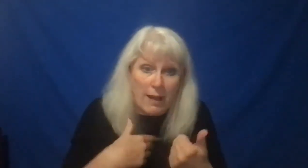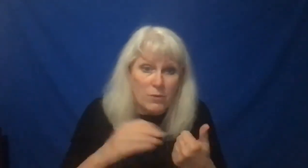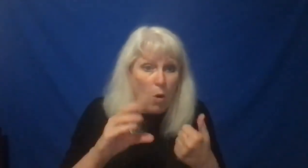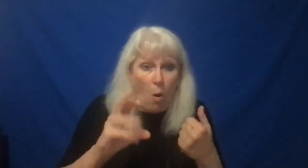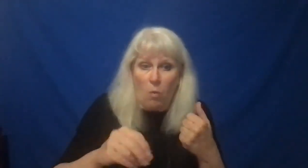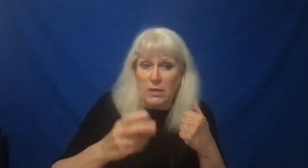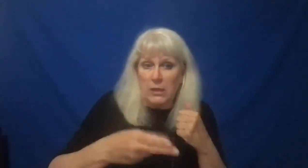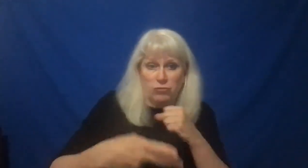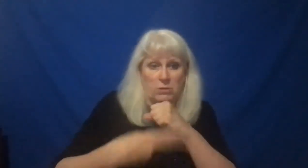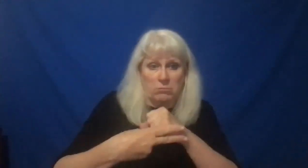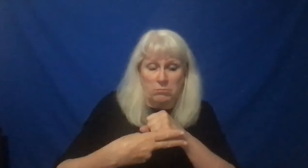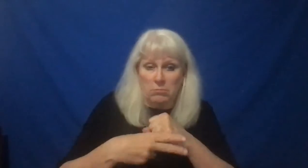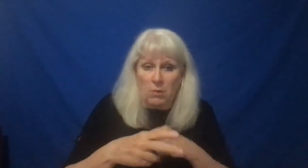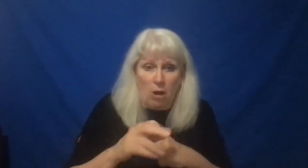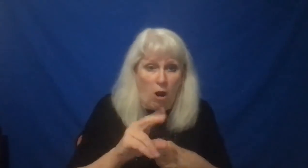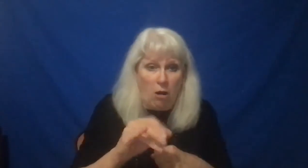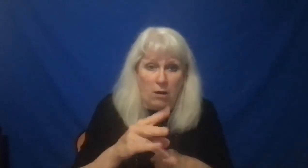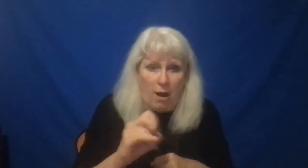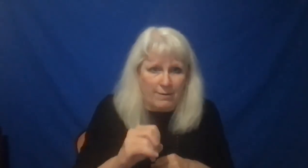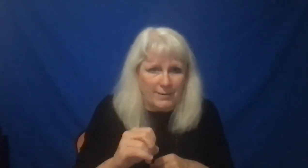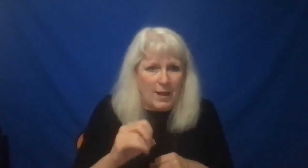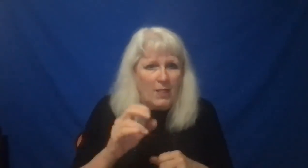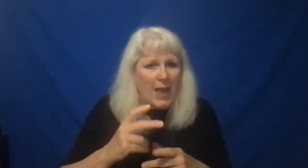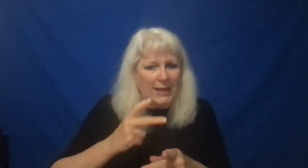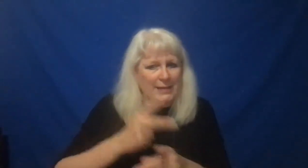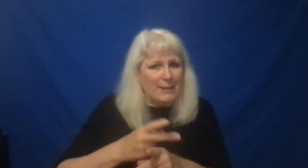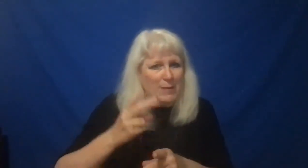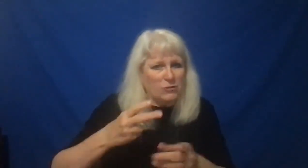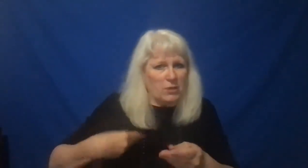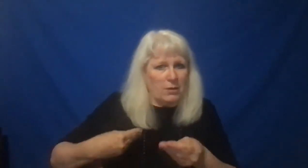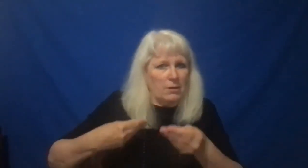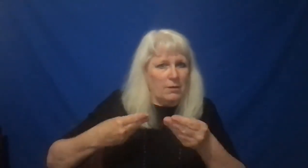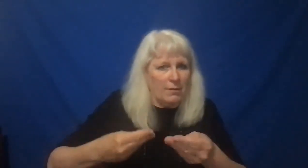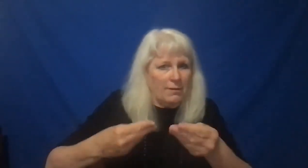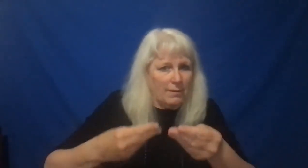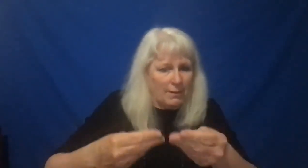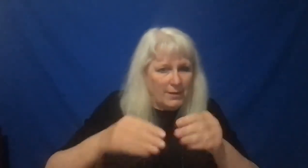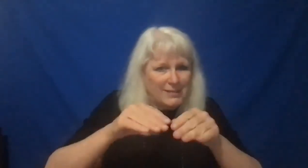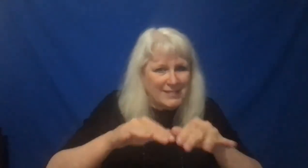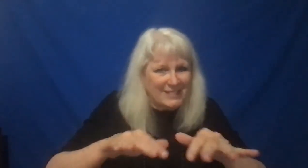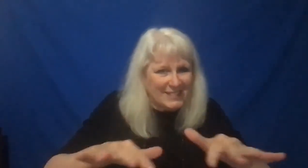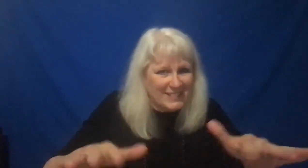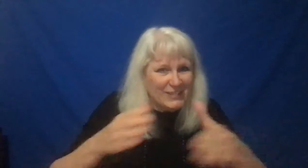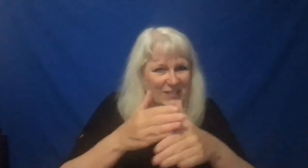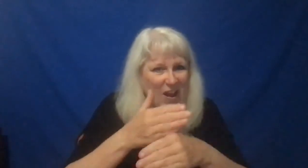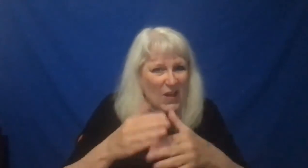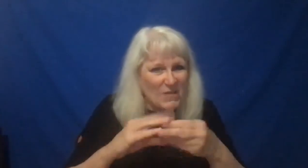to continue to reach out and to send the message. One of the things that has been part of our strategic